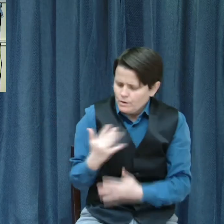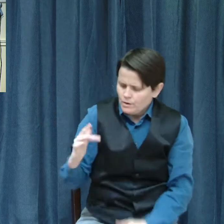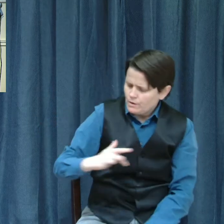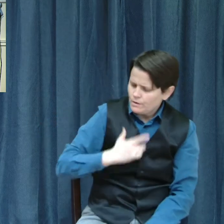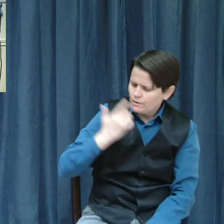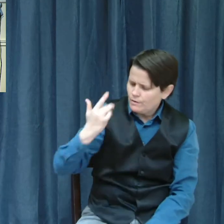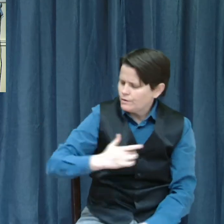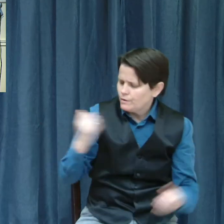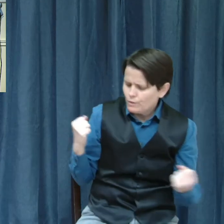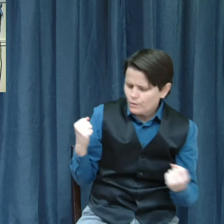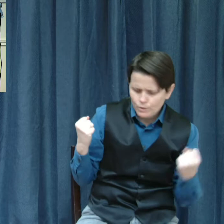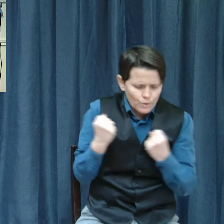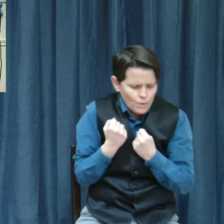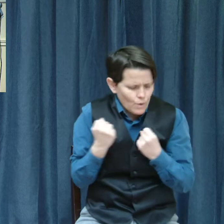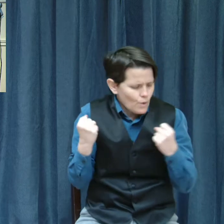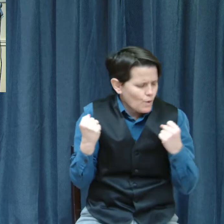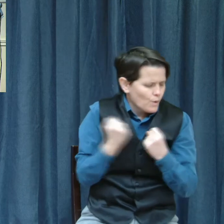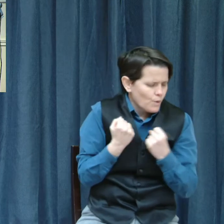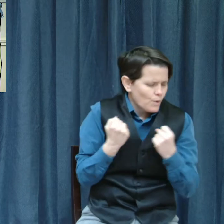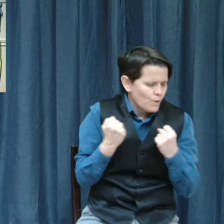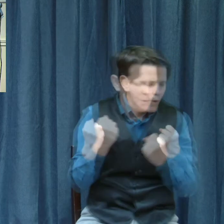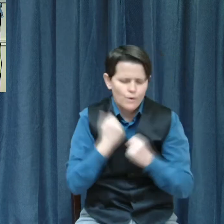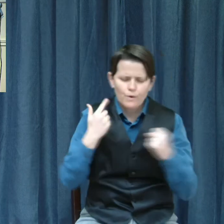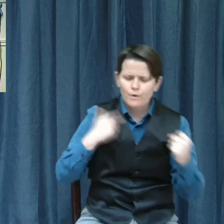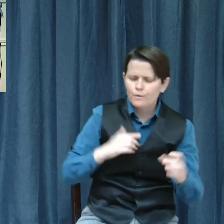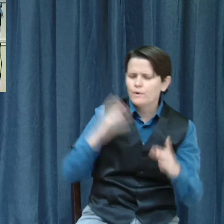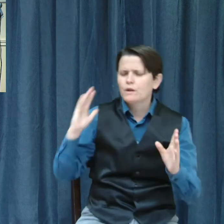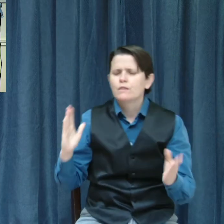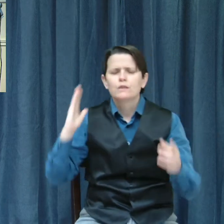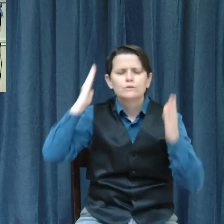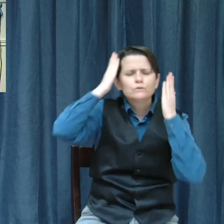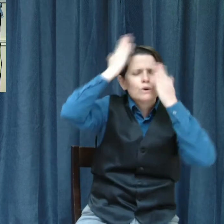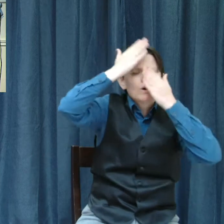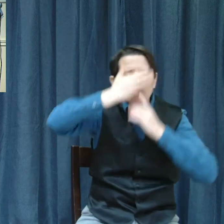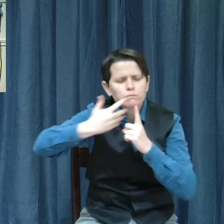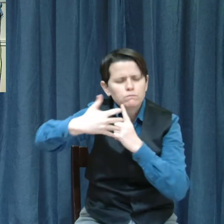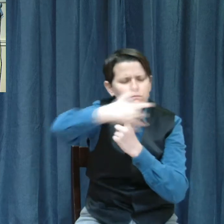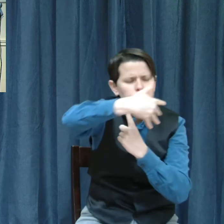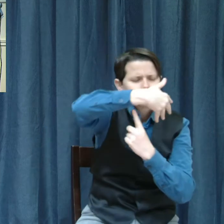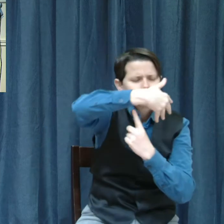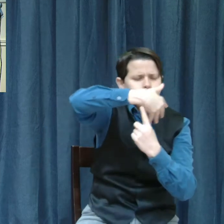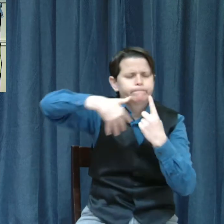cold. When you're in the darkness and this world seems